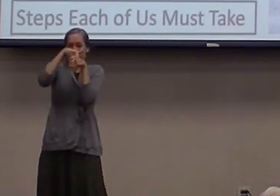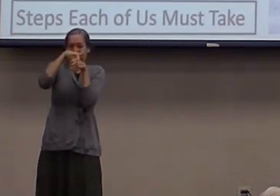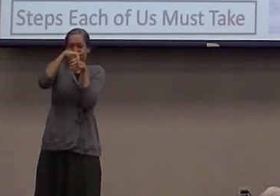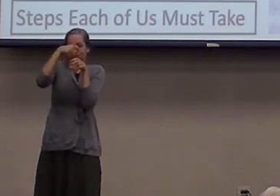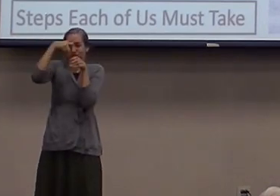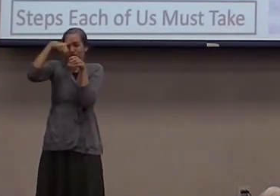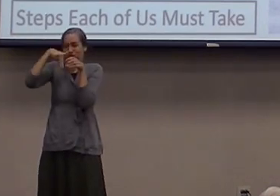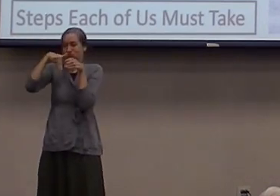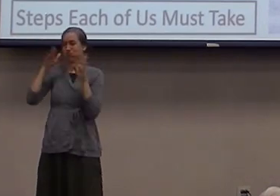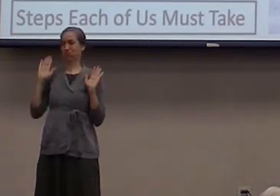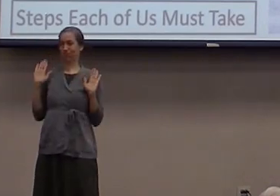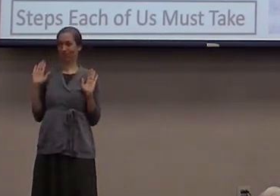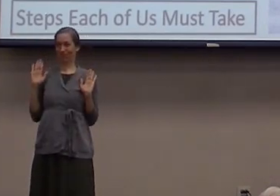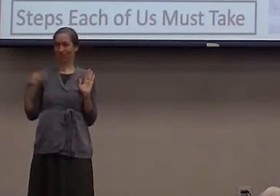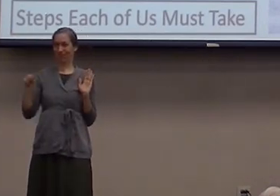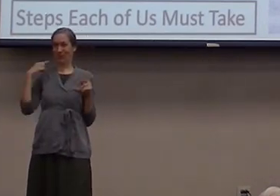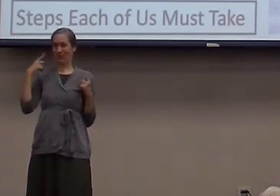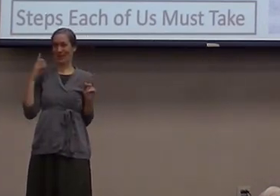crazy.